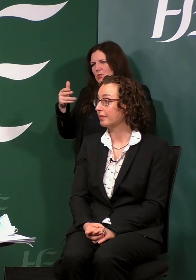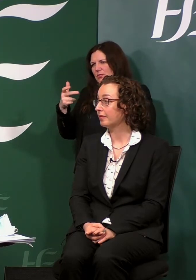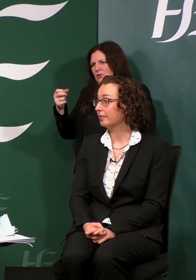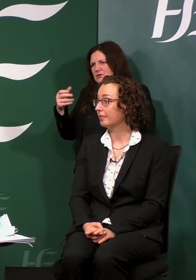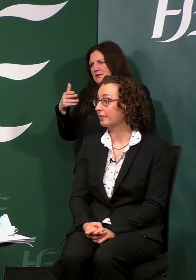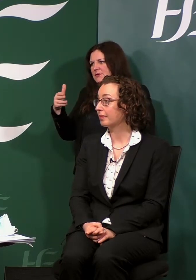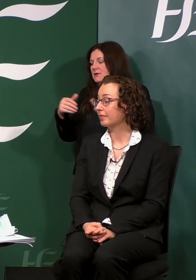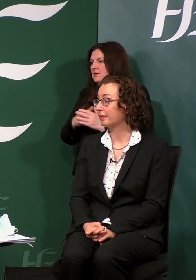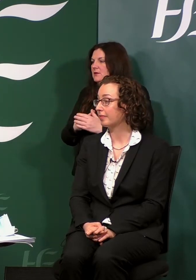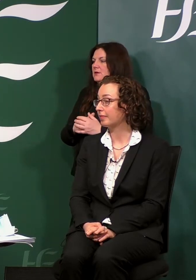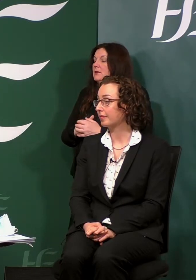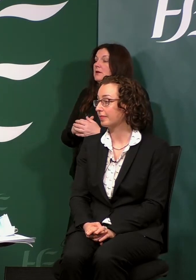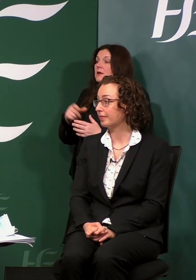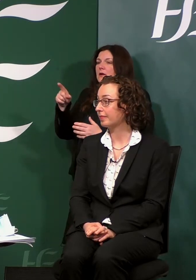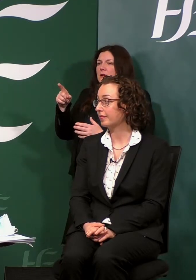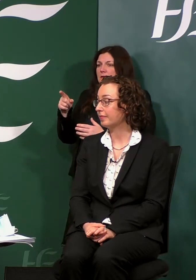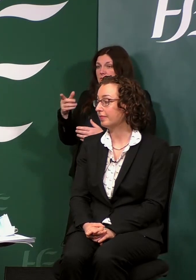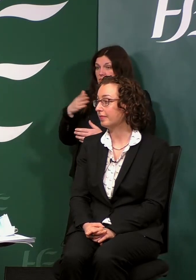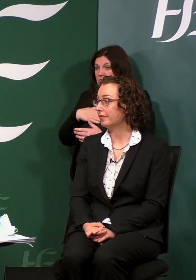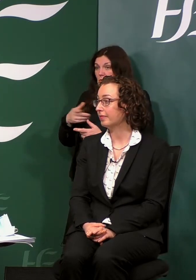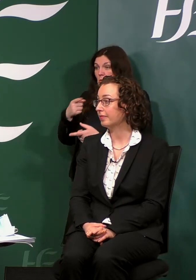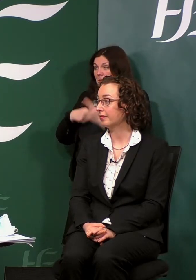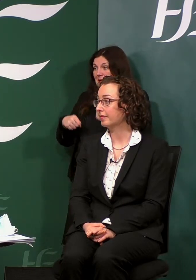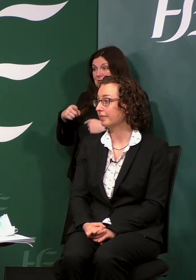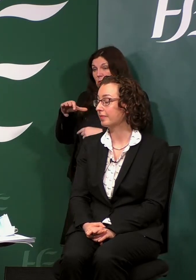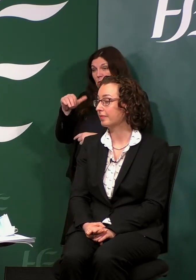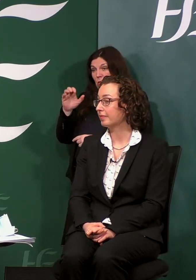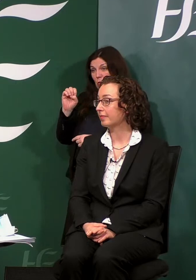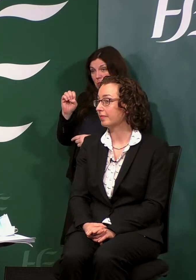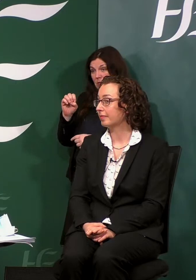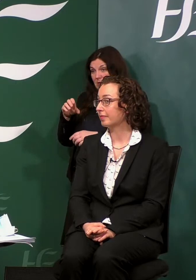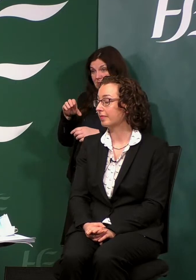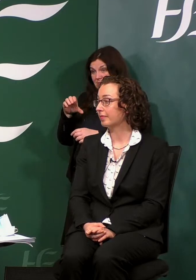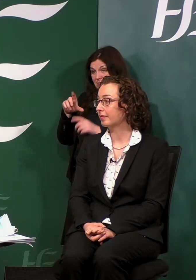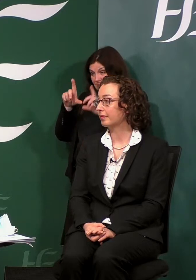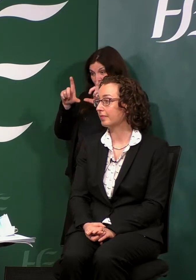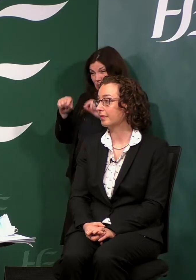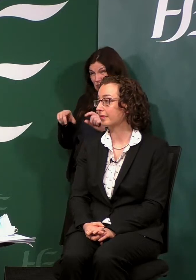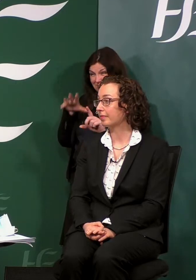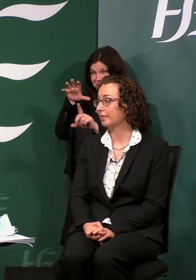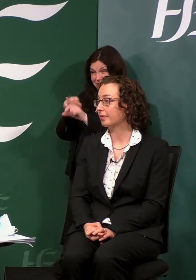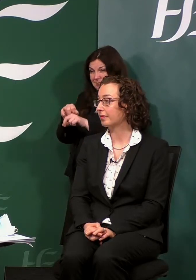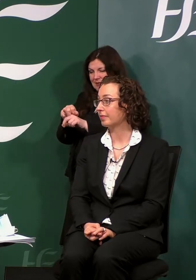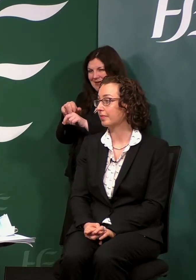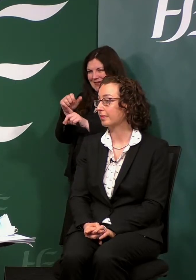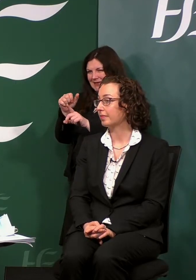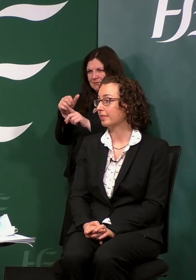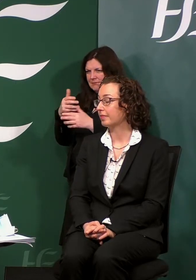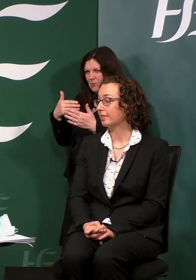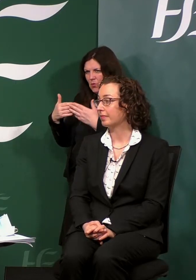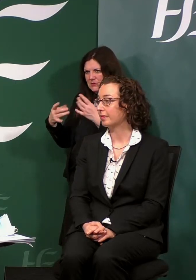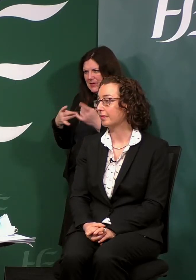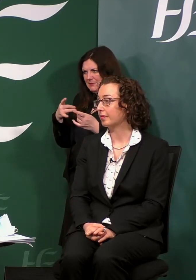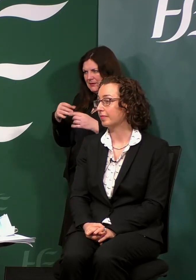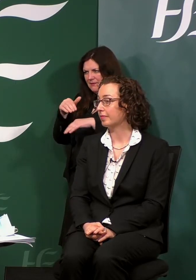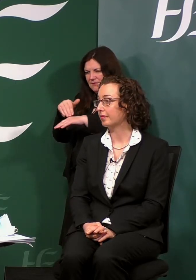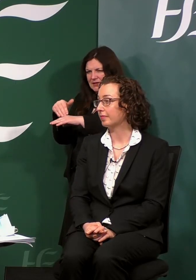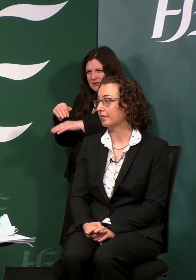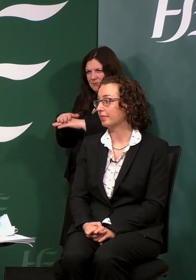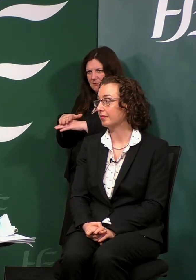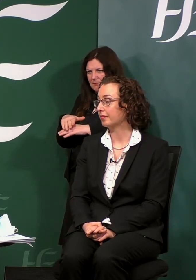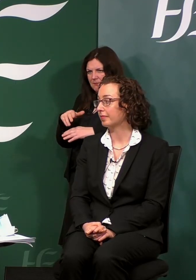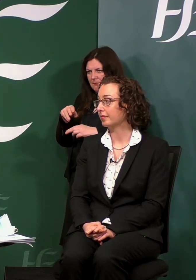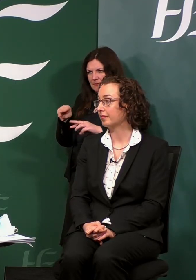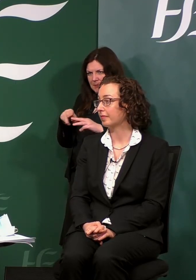the COOM on the cyber attack, do we know what the impact, or if any impact, that's having on patients, and how long there could be